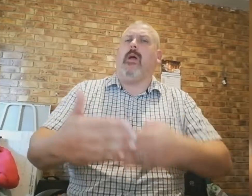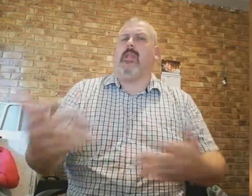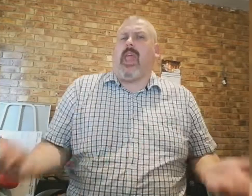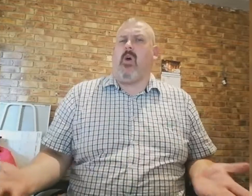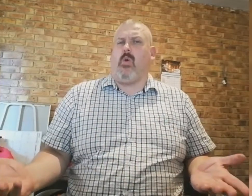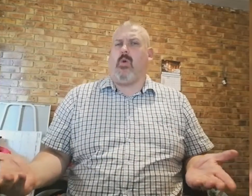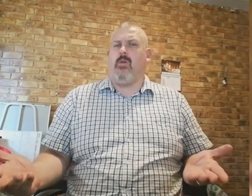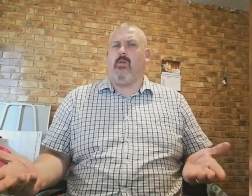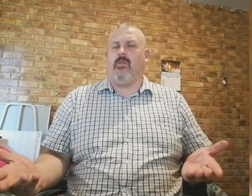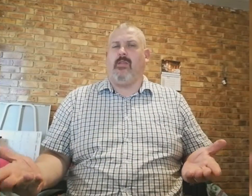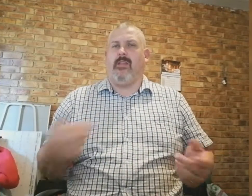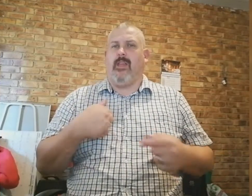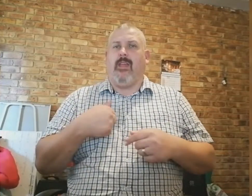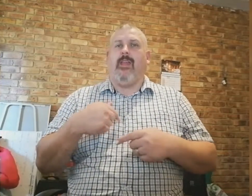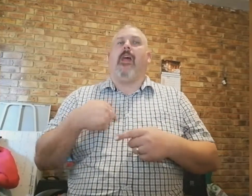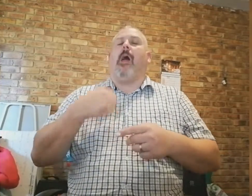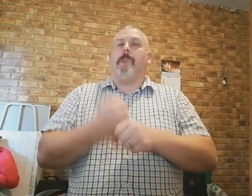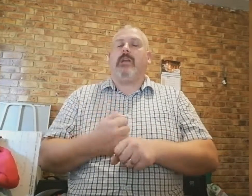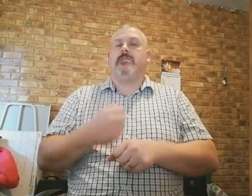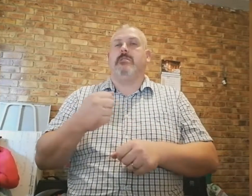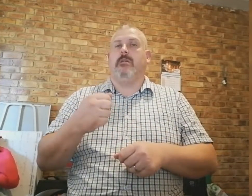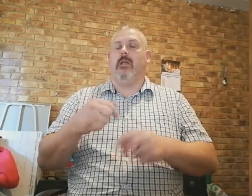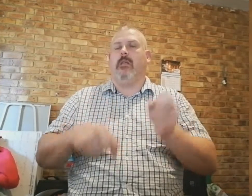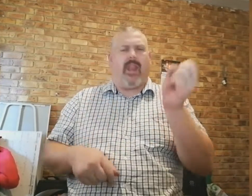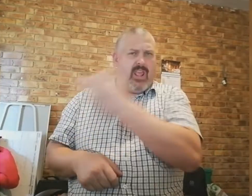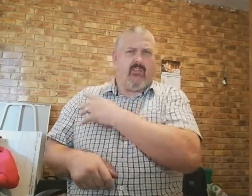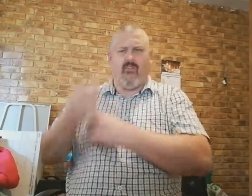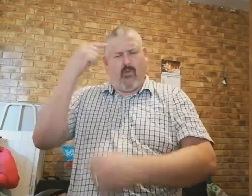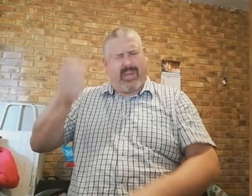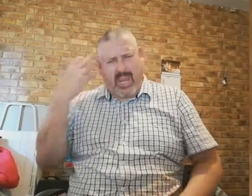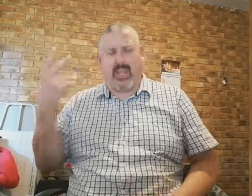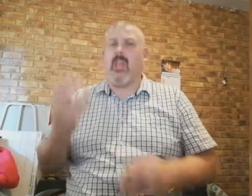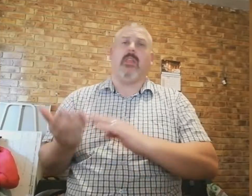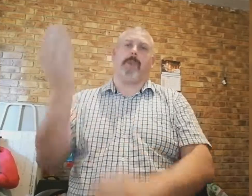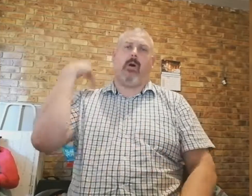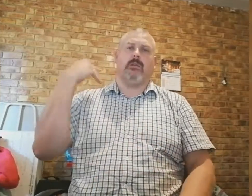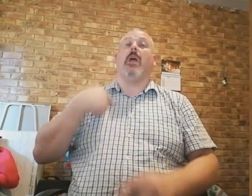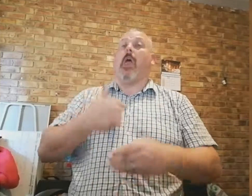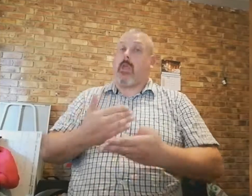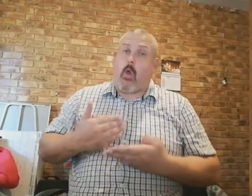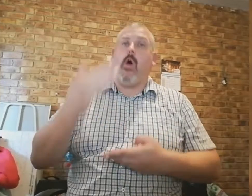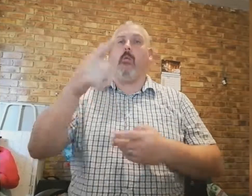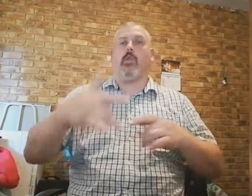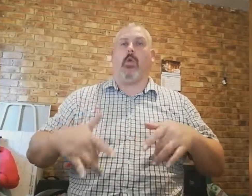forward now. I must leave, forget the past and go on with your